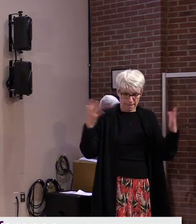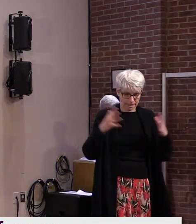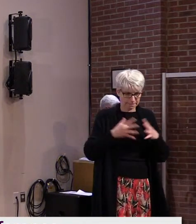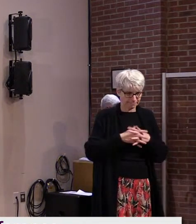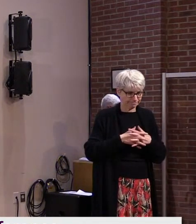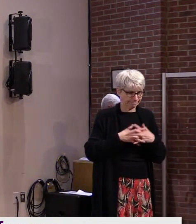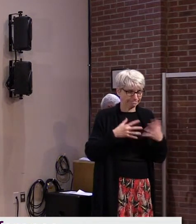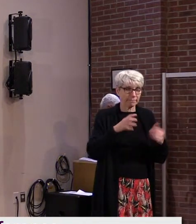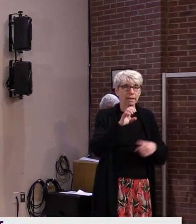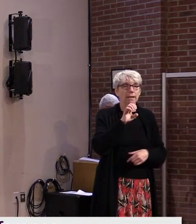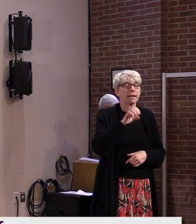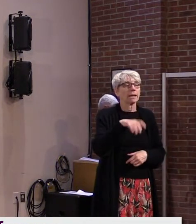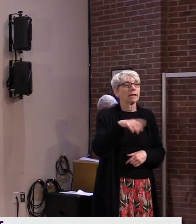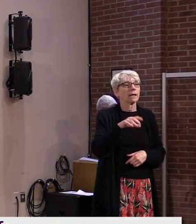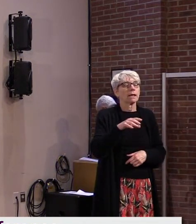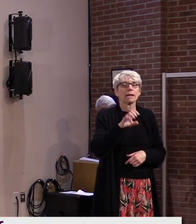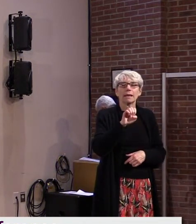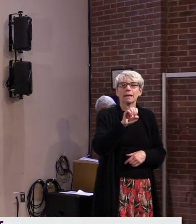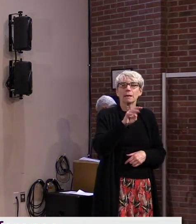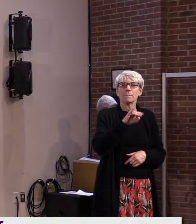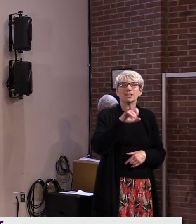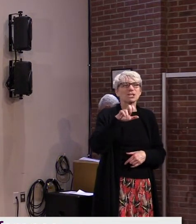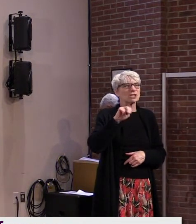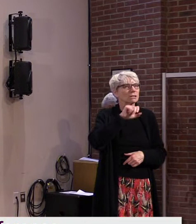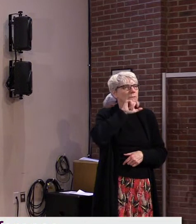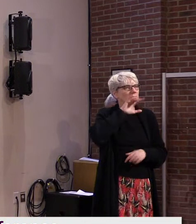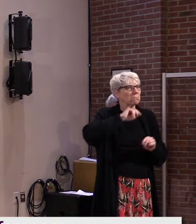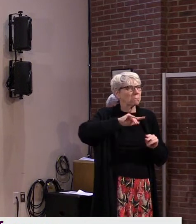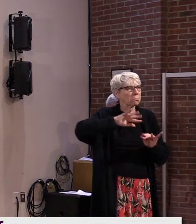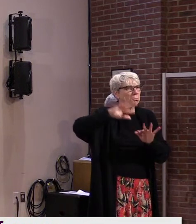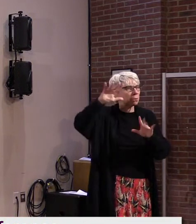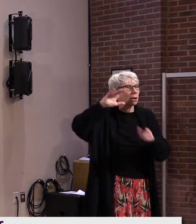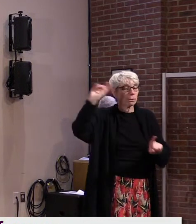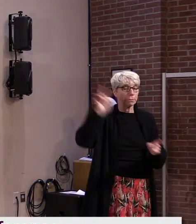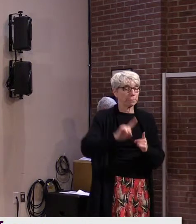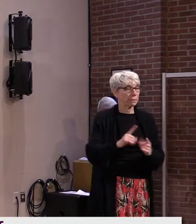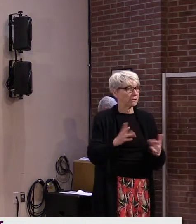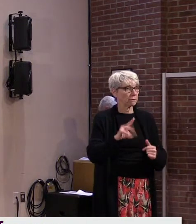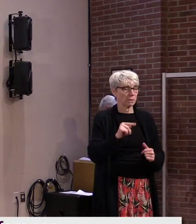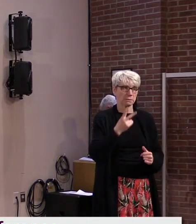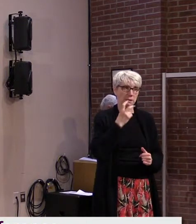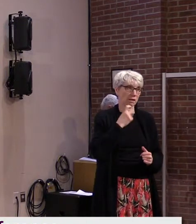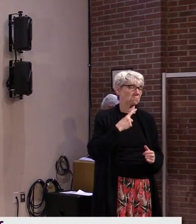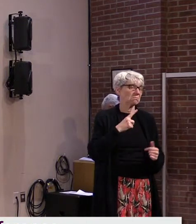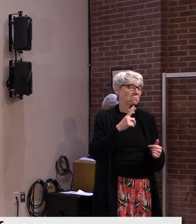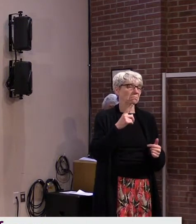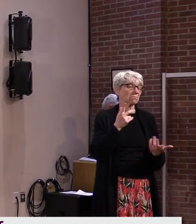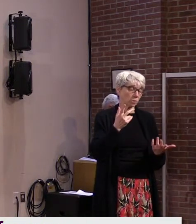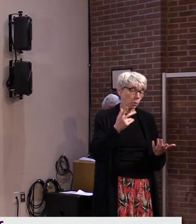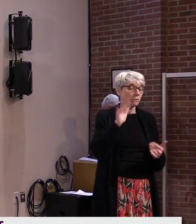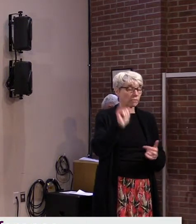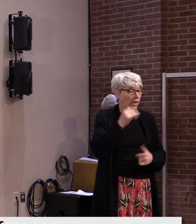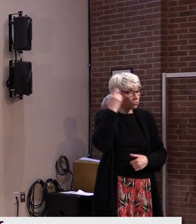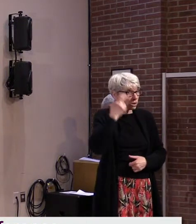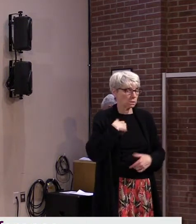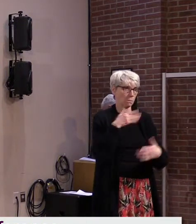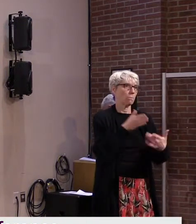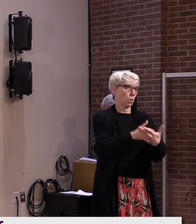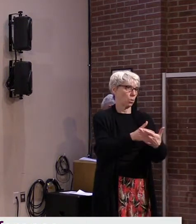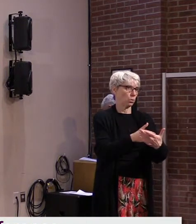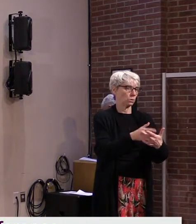an emissions standpoint. So I would be opposed to it, as I've said before,